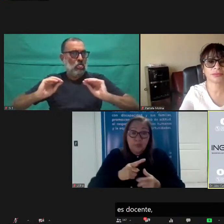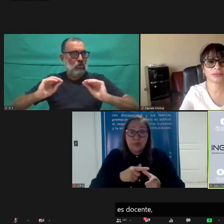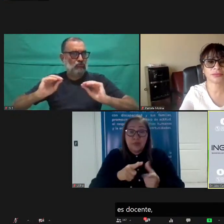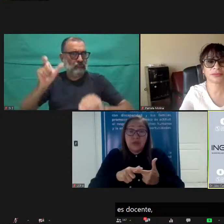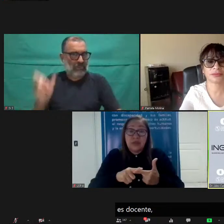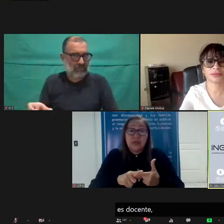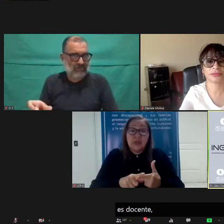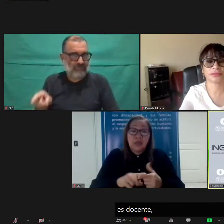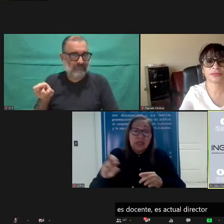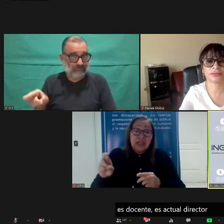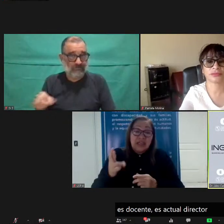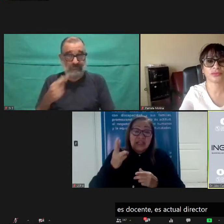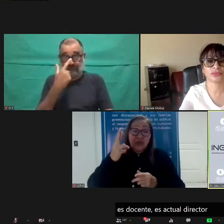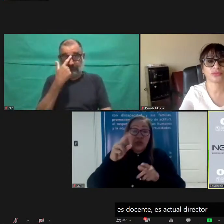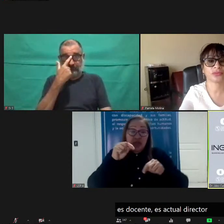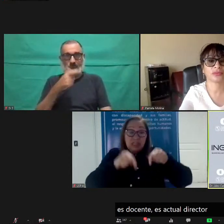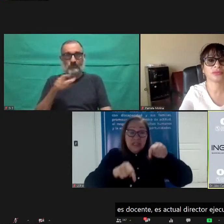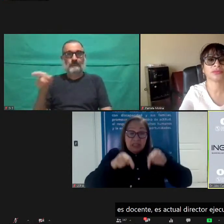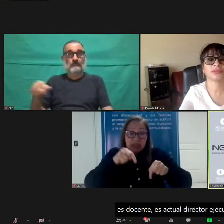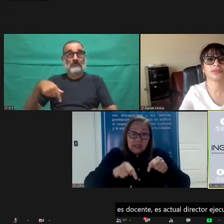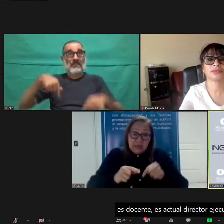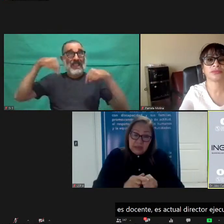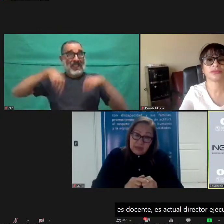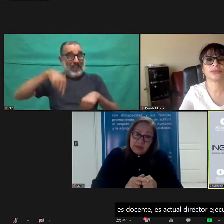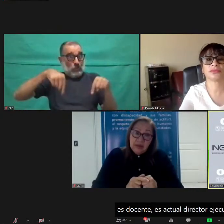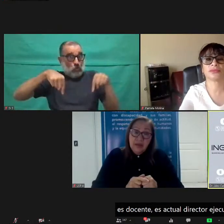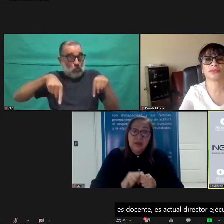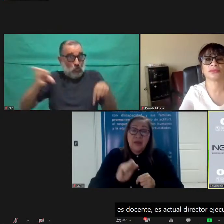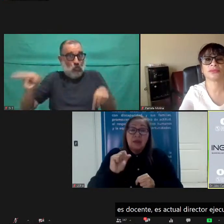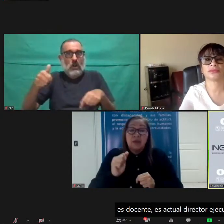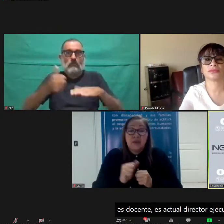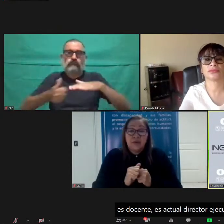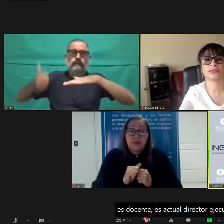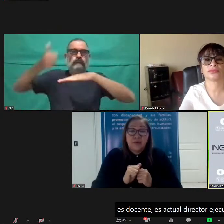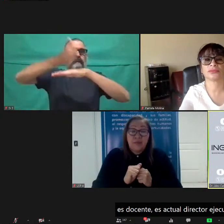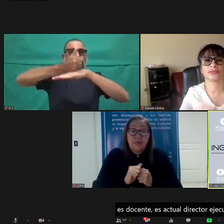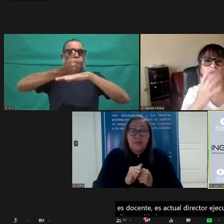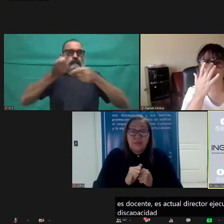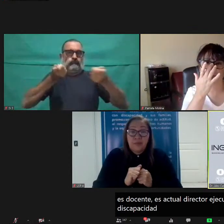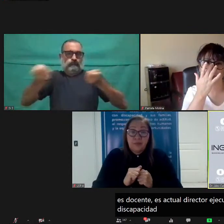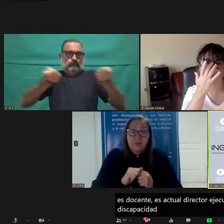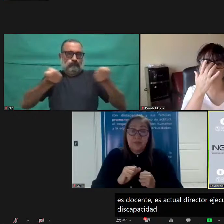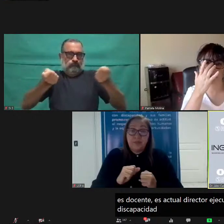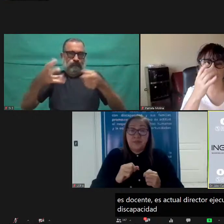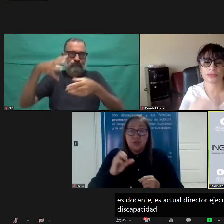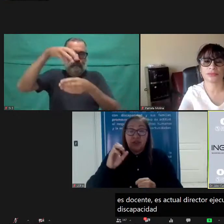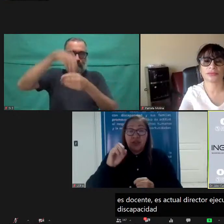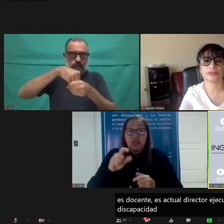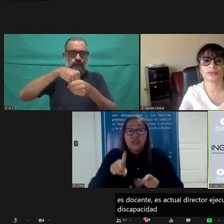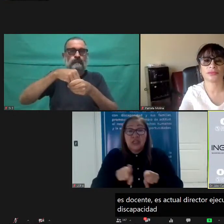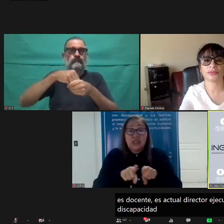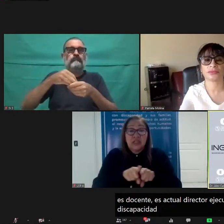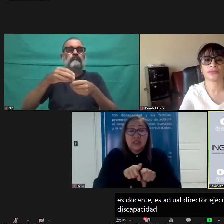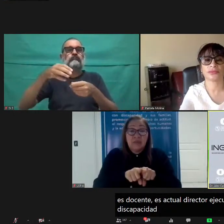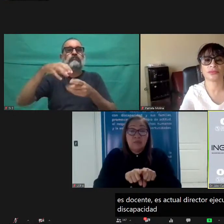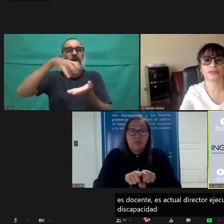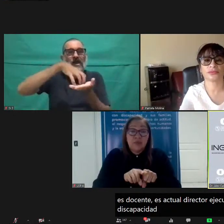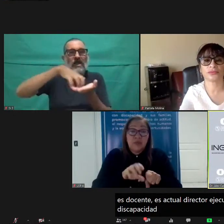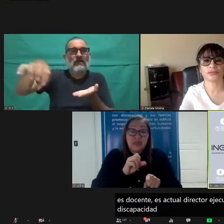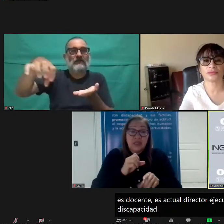current executive director of the andes national agency for